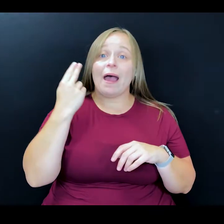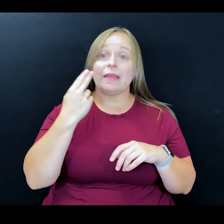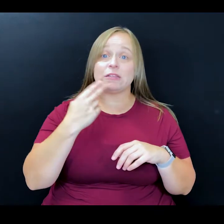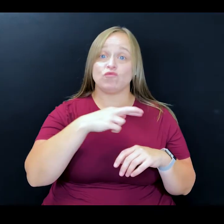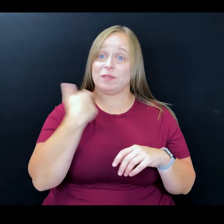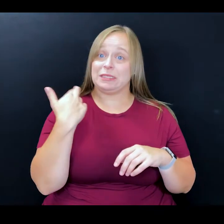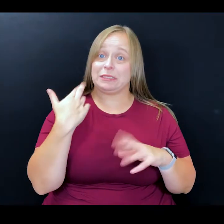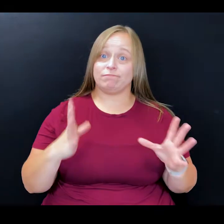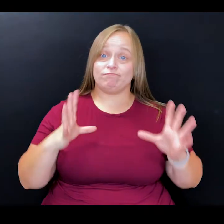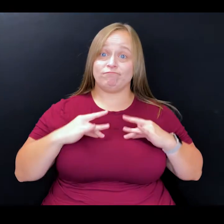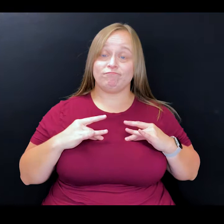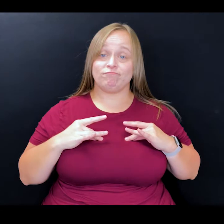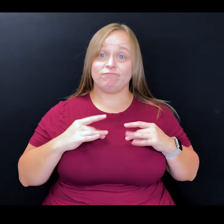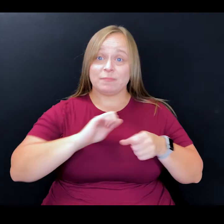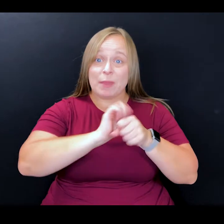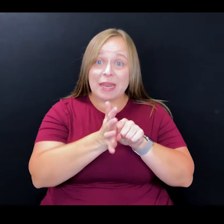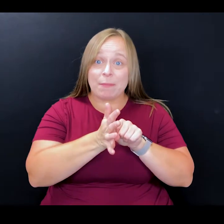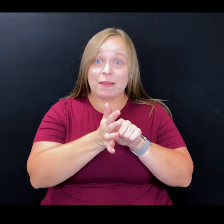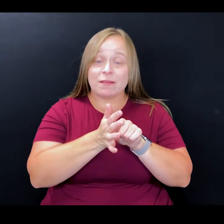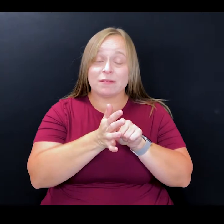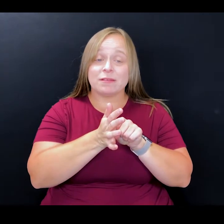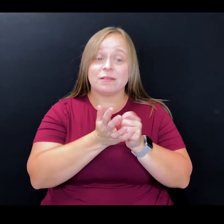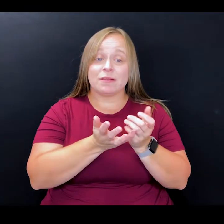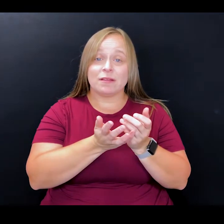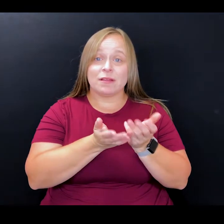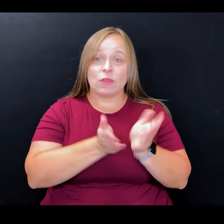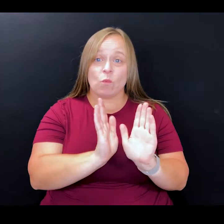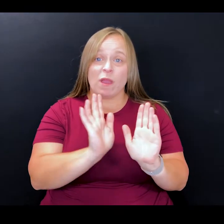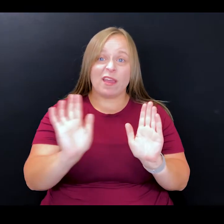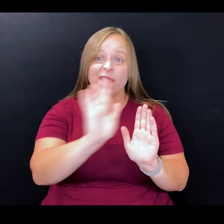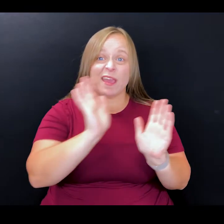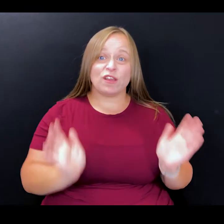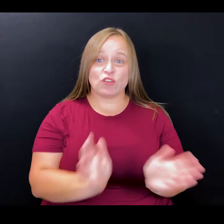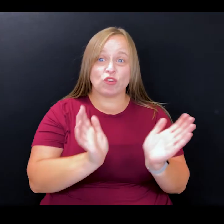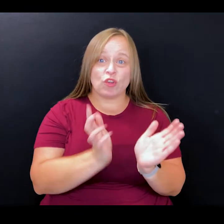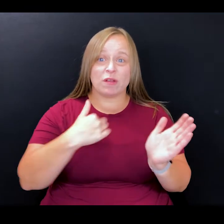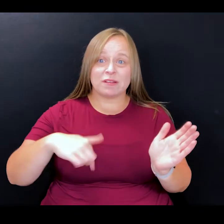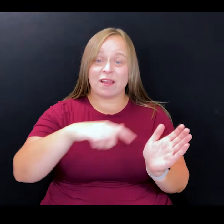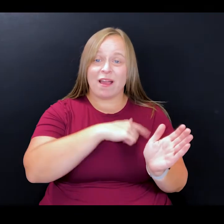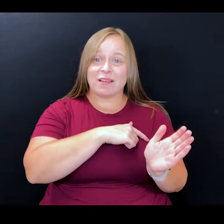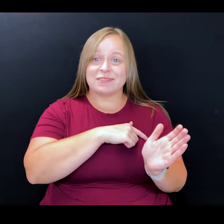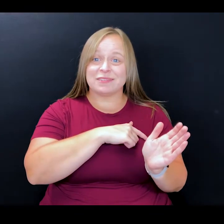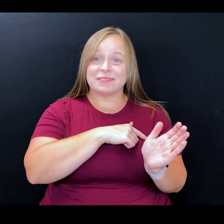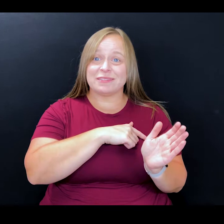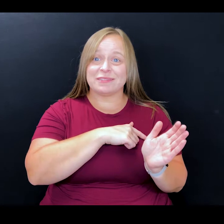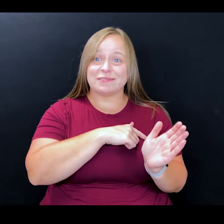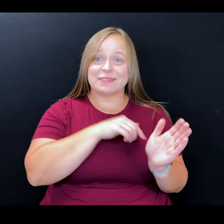highest vulnerability to this pandemic, the way that they encouraged us